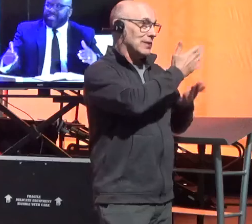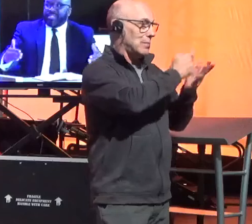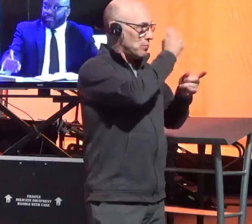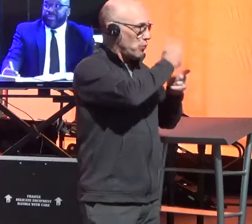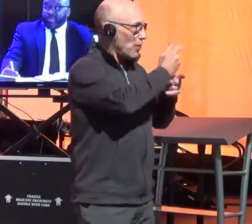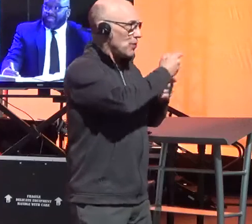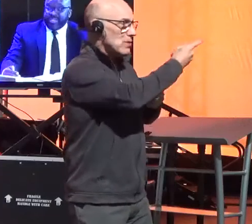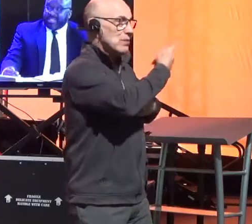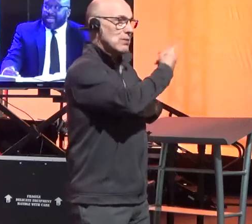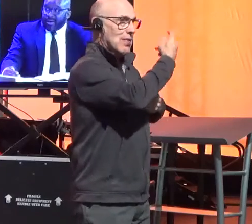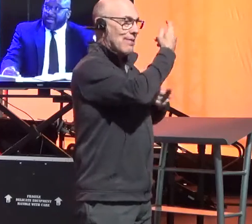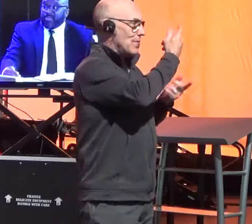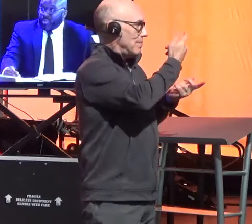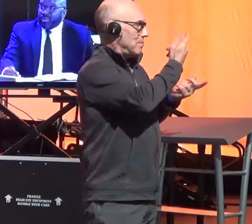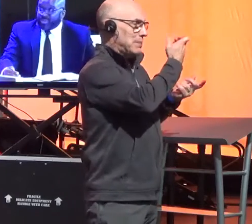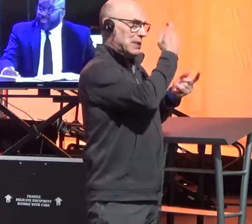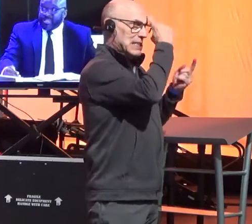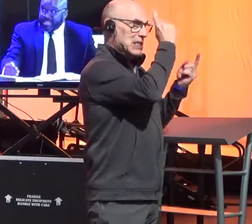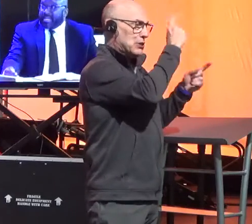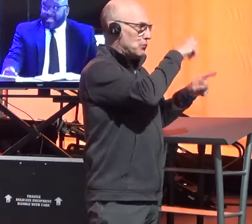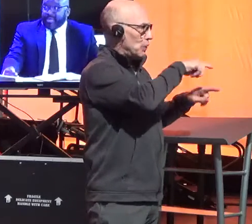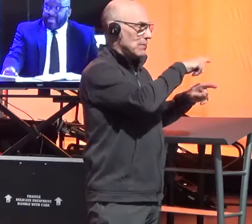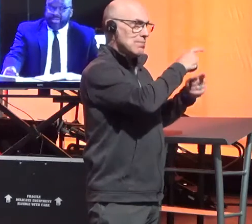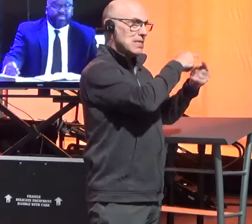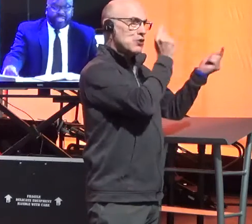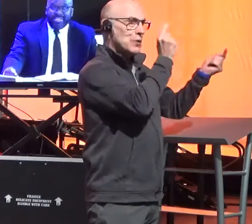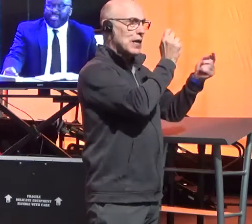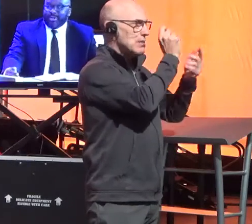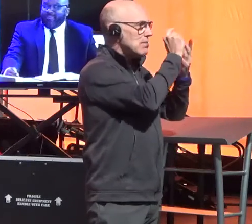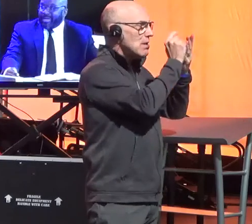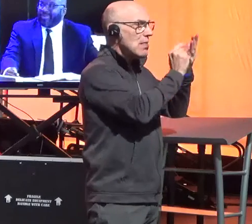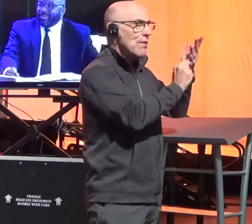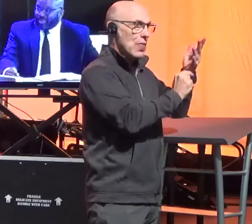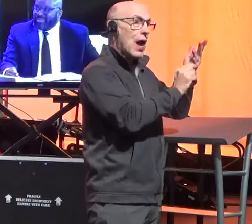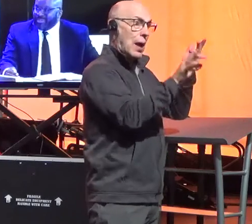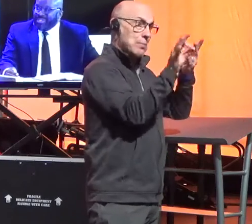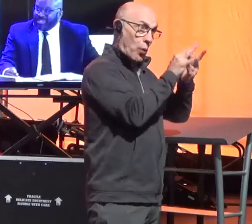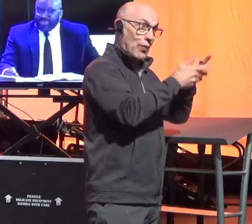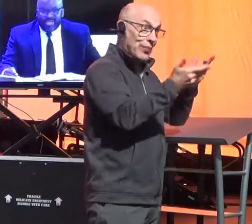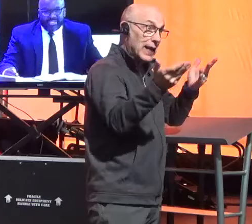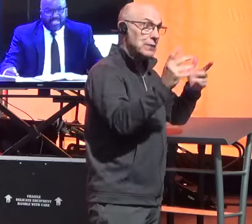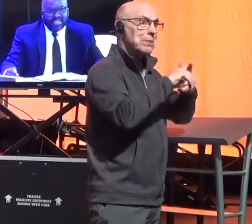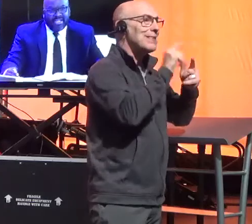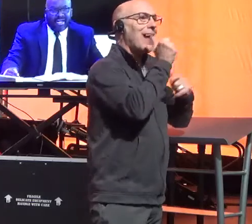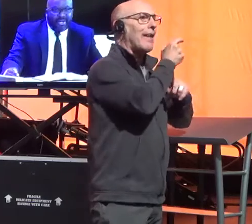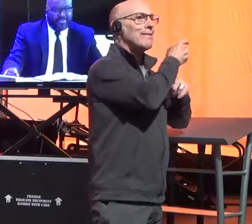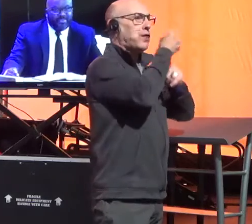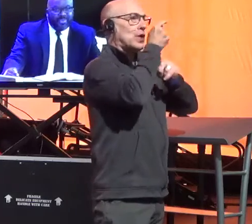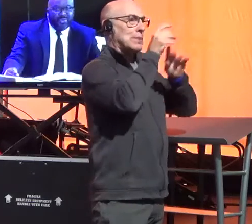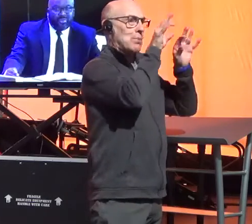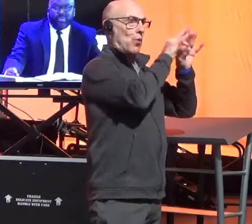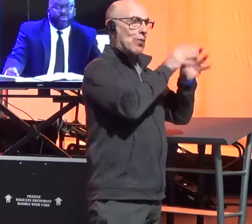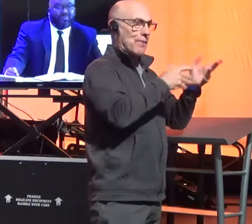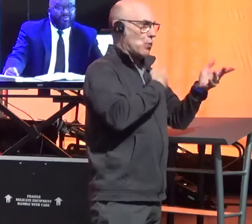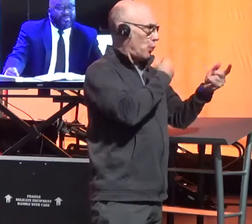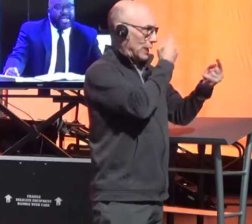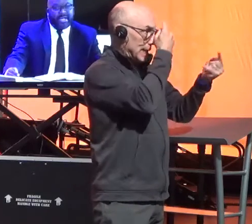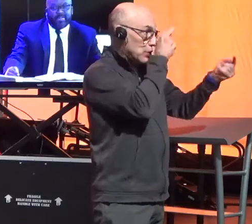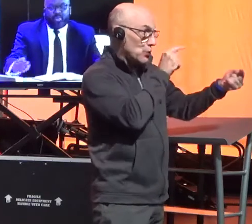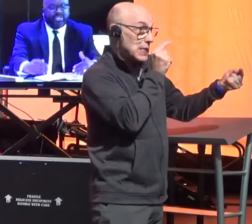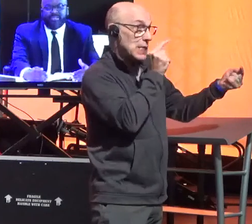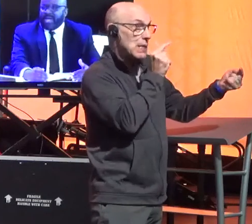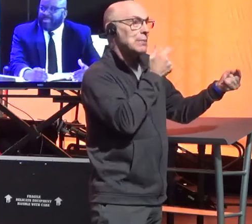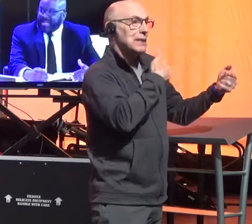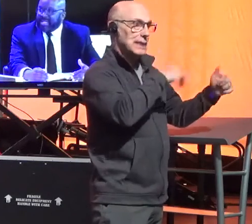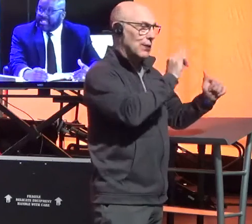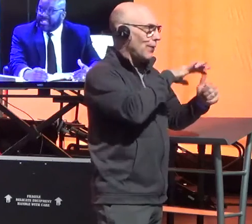would disagree on things that are important to us, secondary matters, but things that are very important to us. We will find